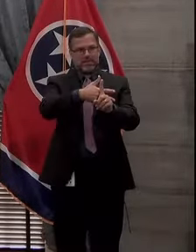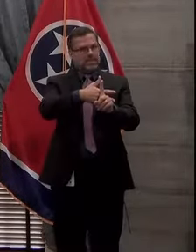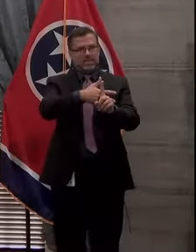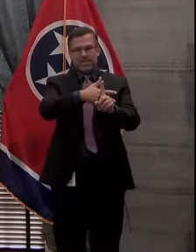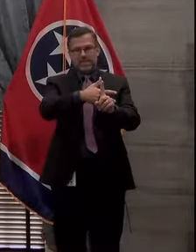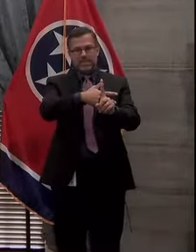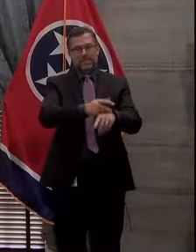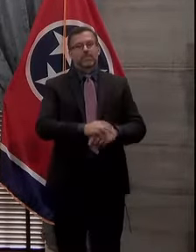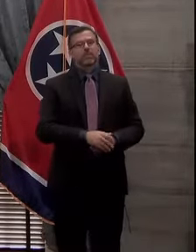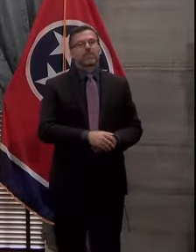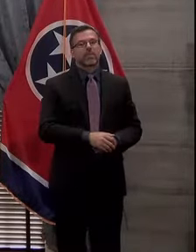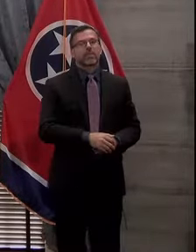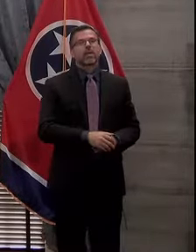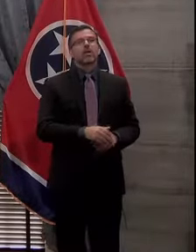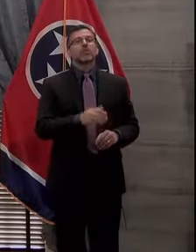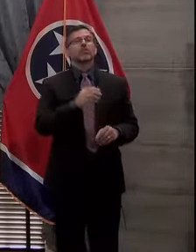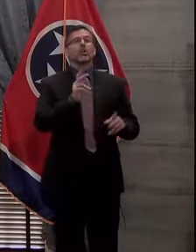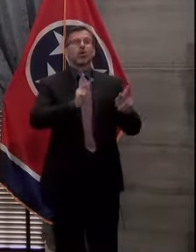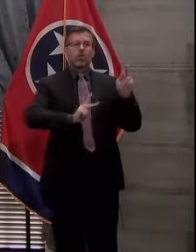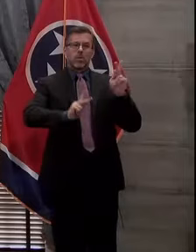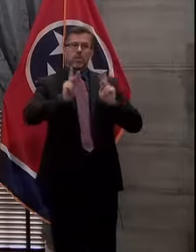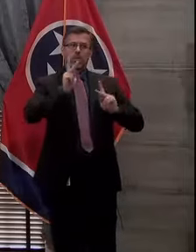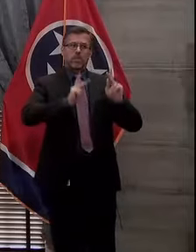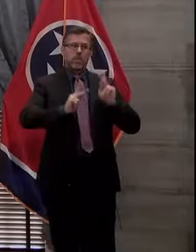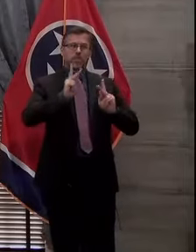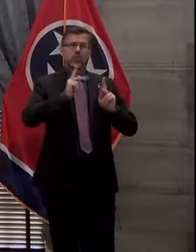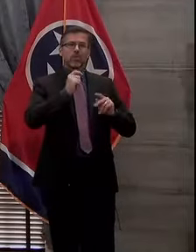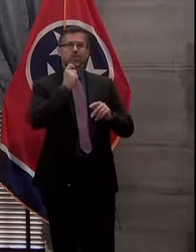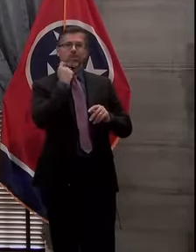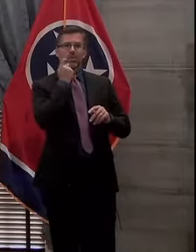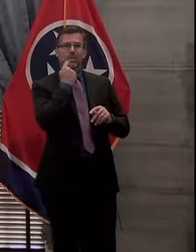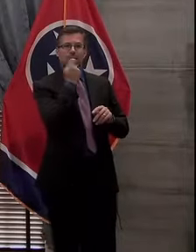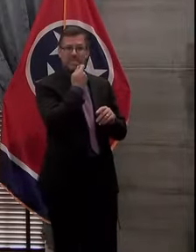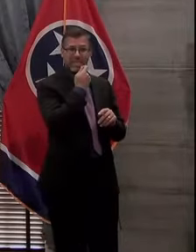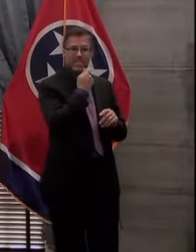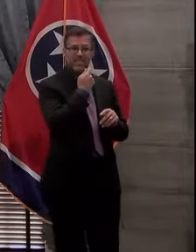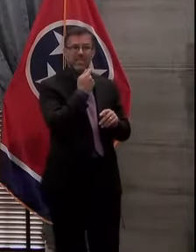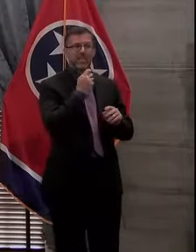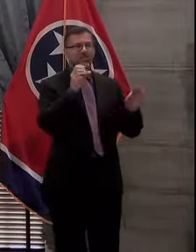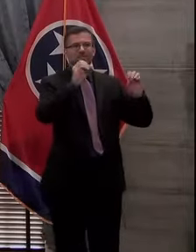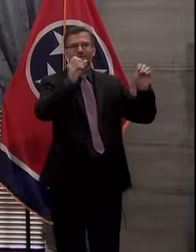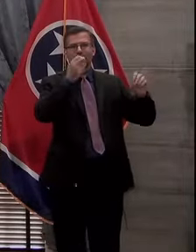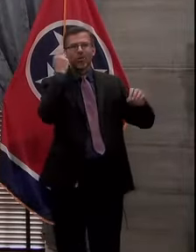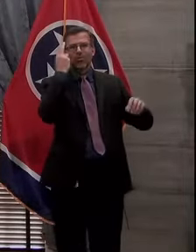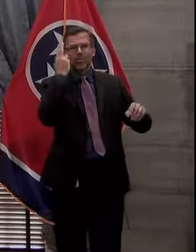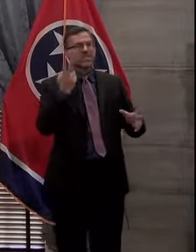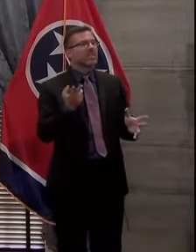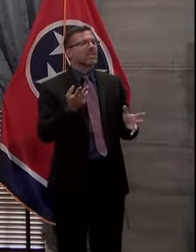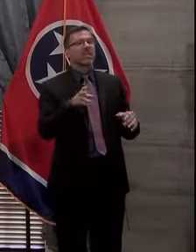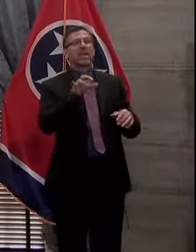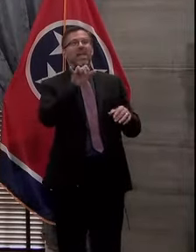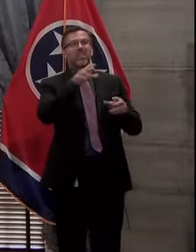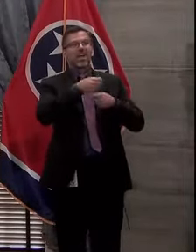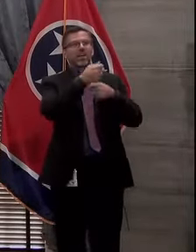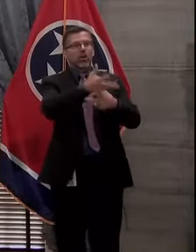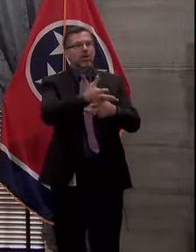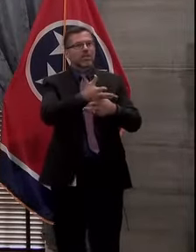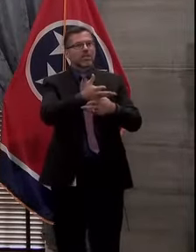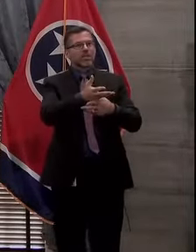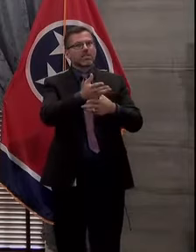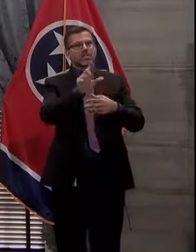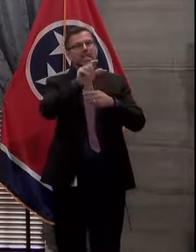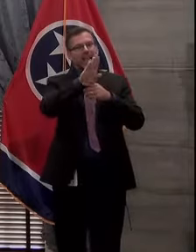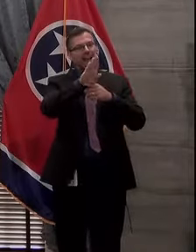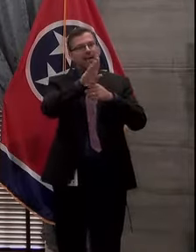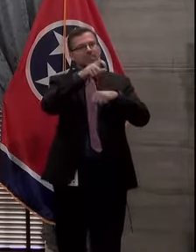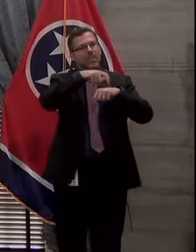So when people get tested unnecessarily, that contributes not only to the backlog in the lab, but